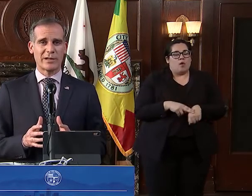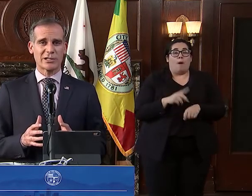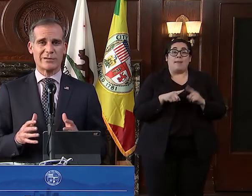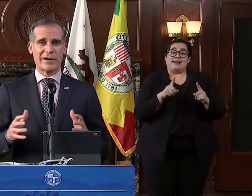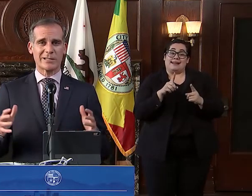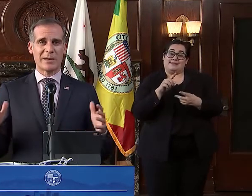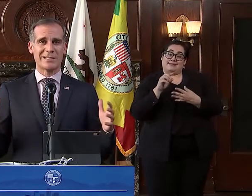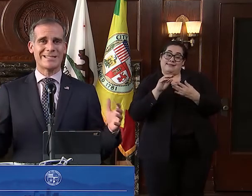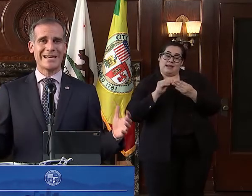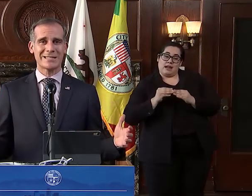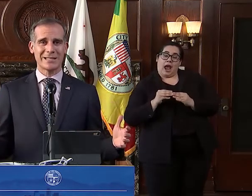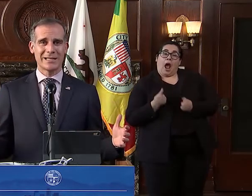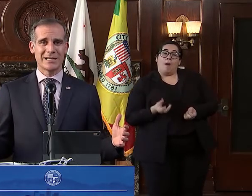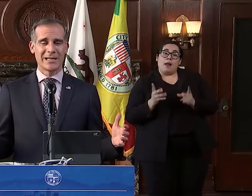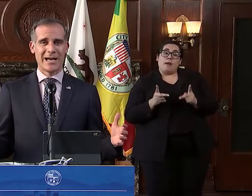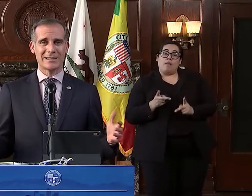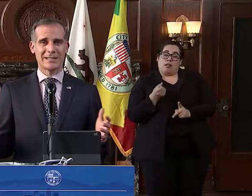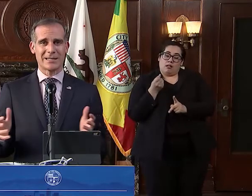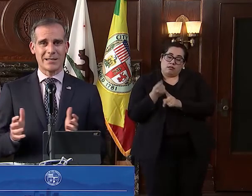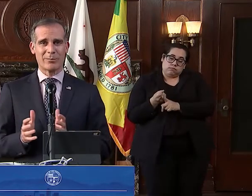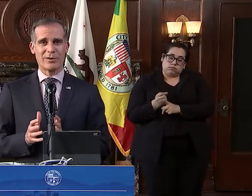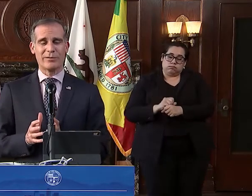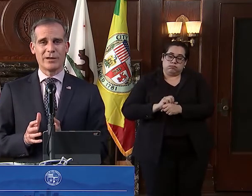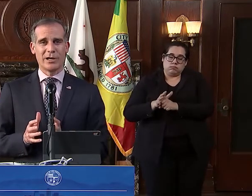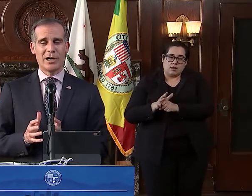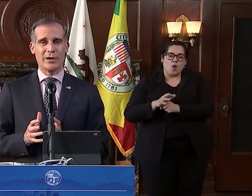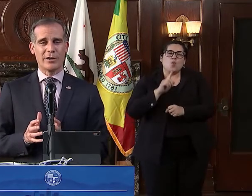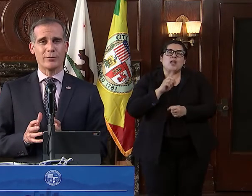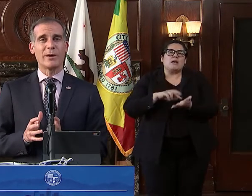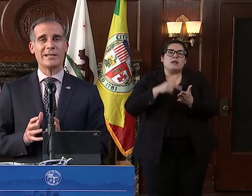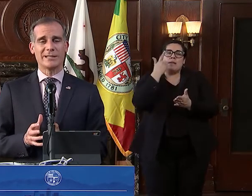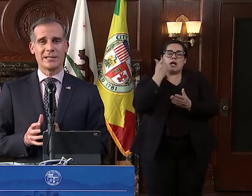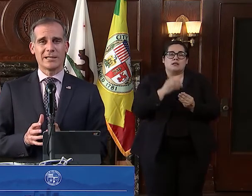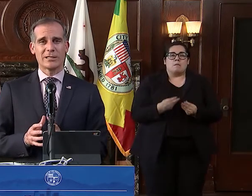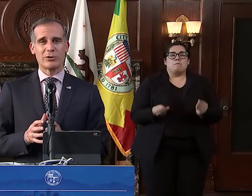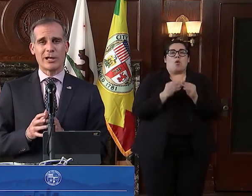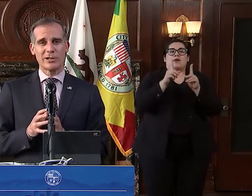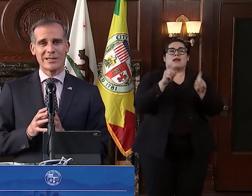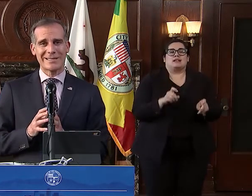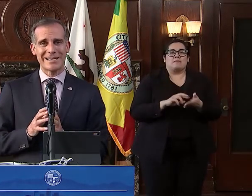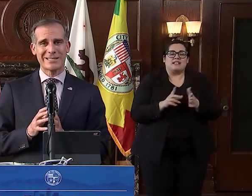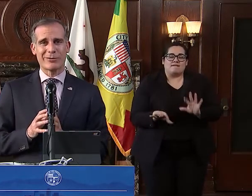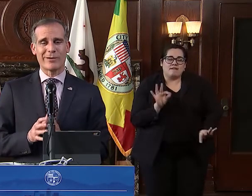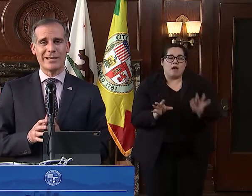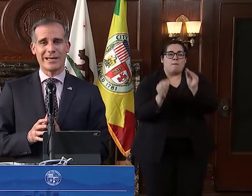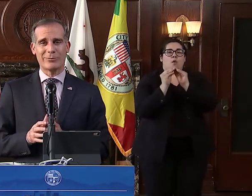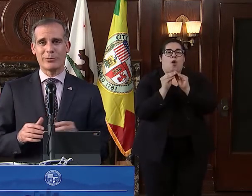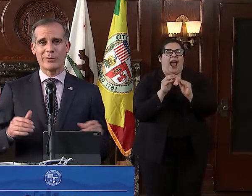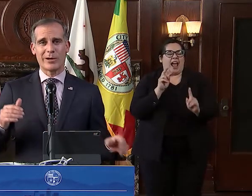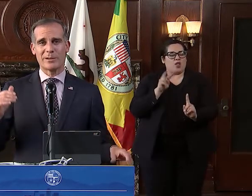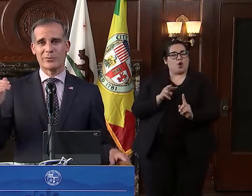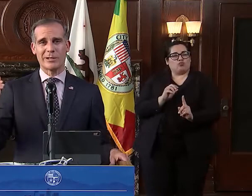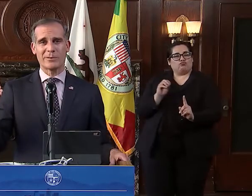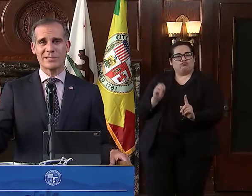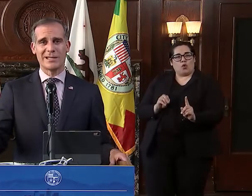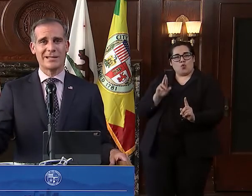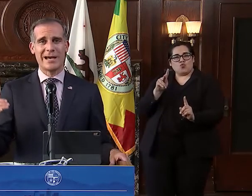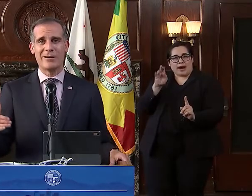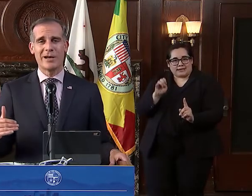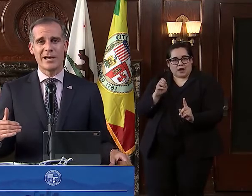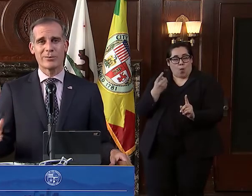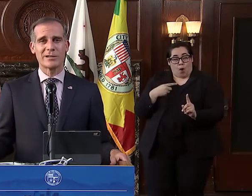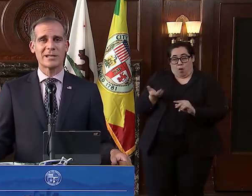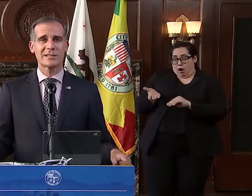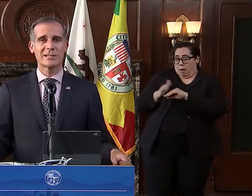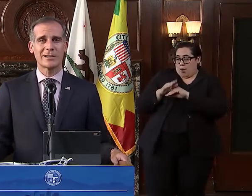much a reflection of our expanded testing as it is the number of the rate. So I look at that testing rate, and when we were up at 20%, and